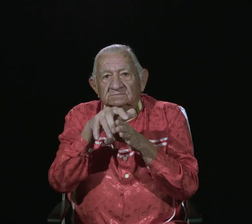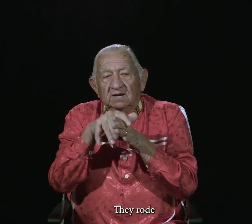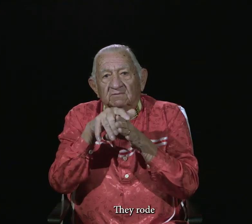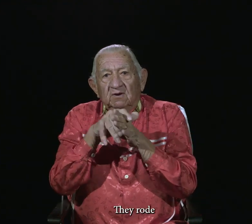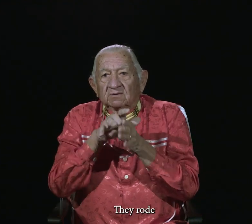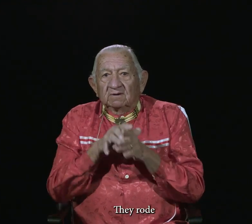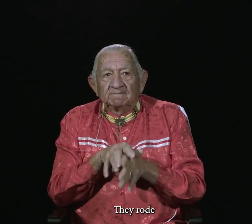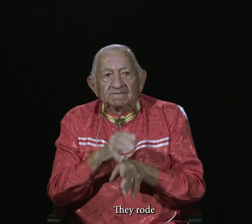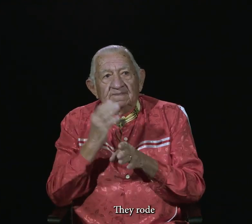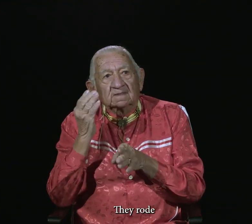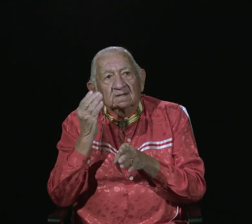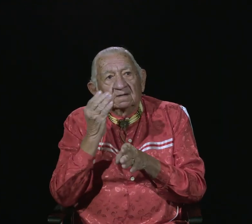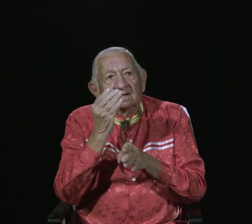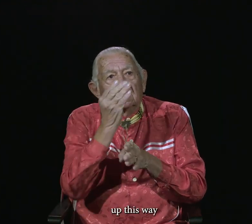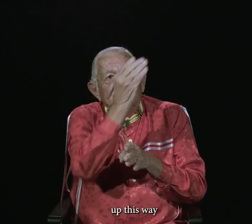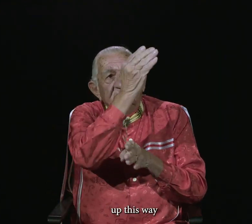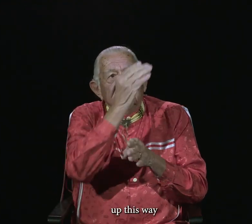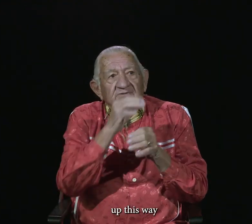They rode up this way,